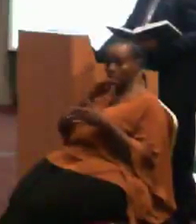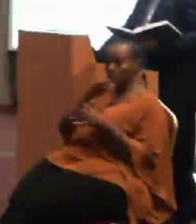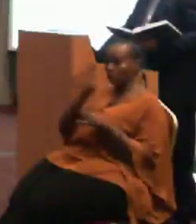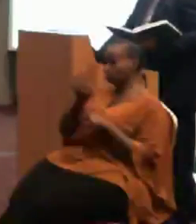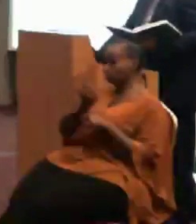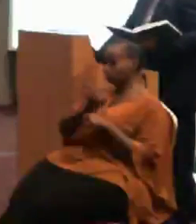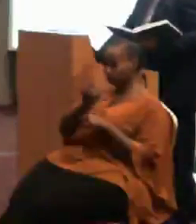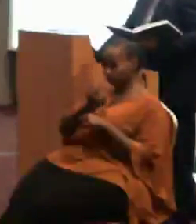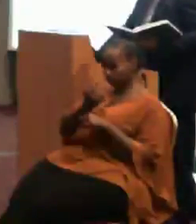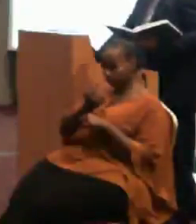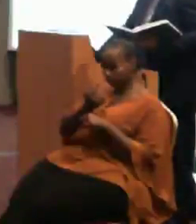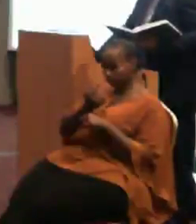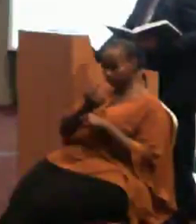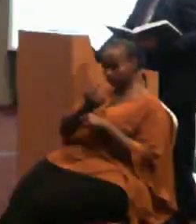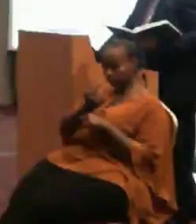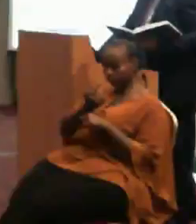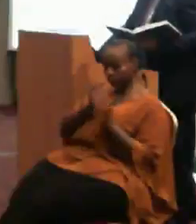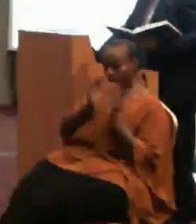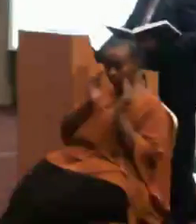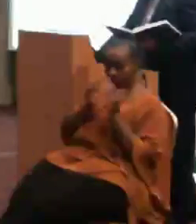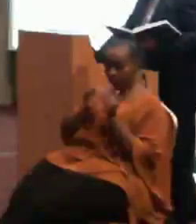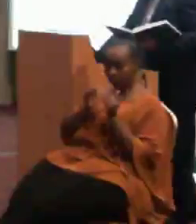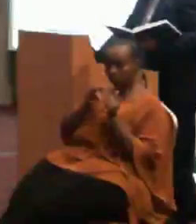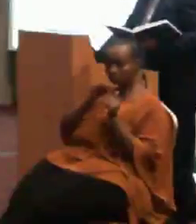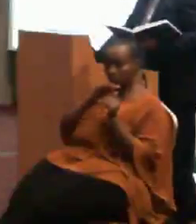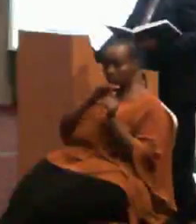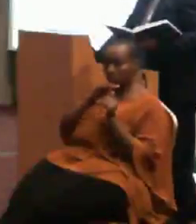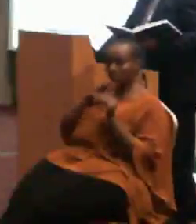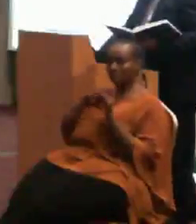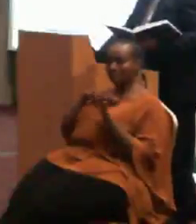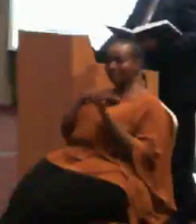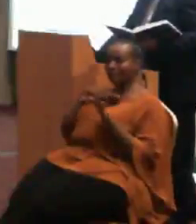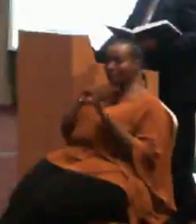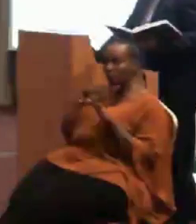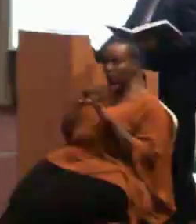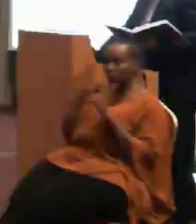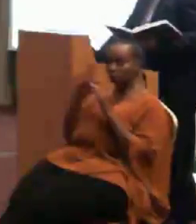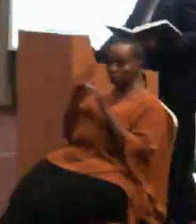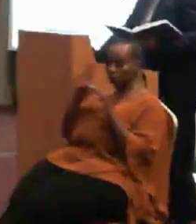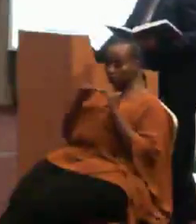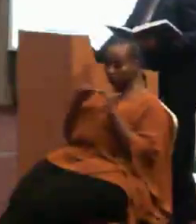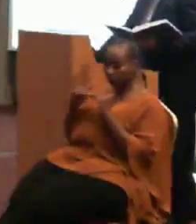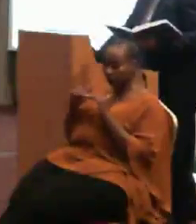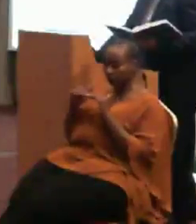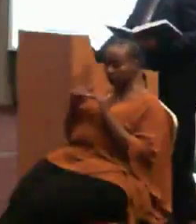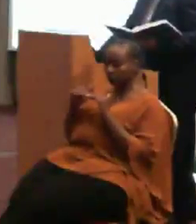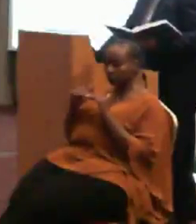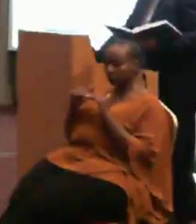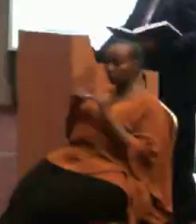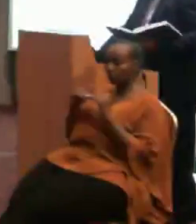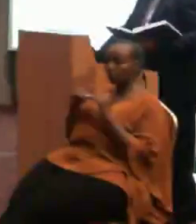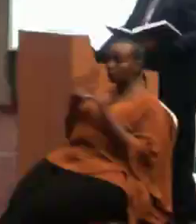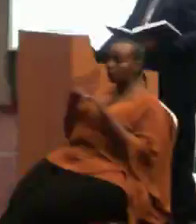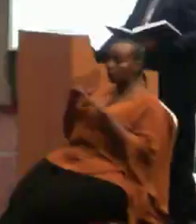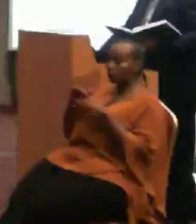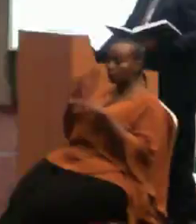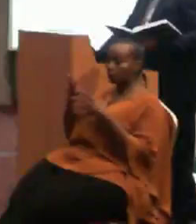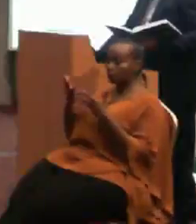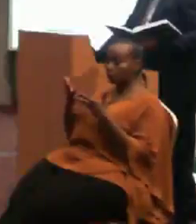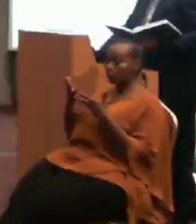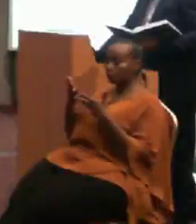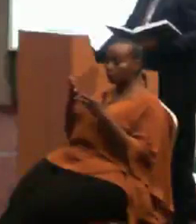prudency threshold, it is also the efficiency standard, and it is also, when it comes to